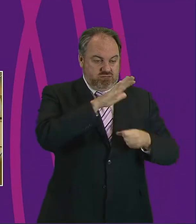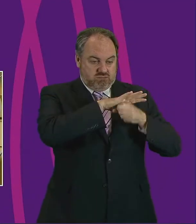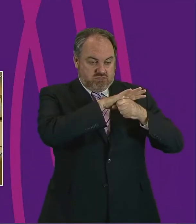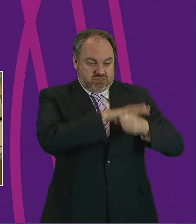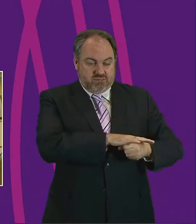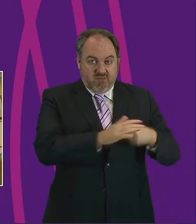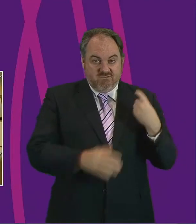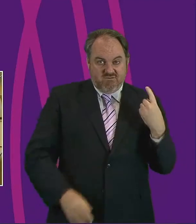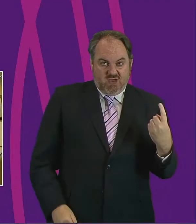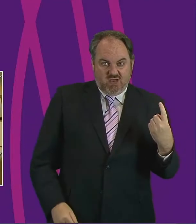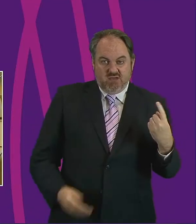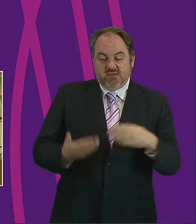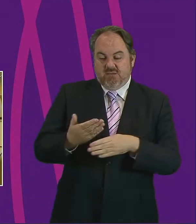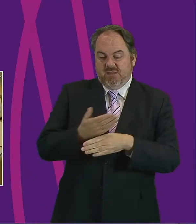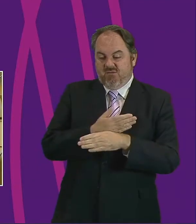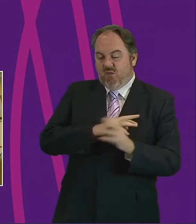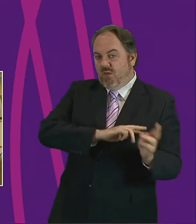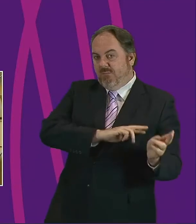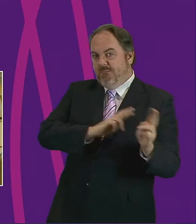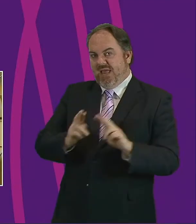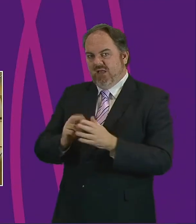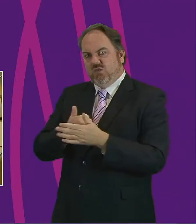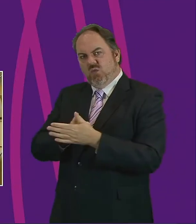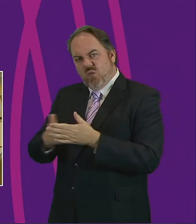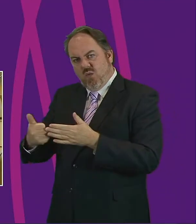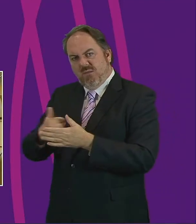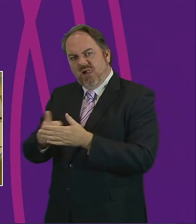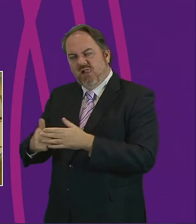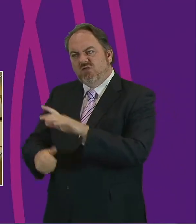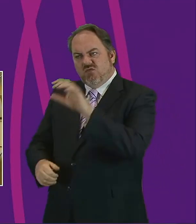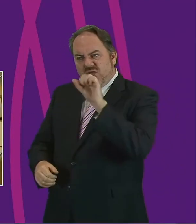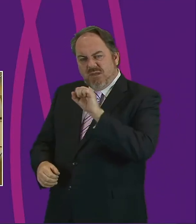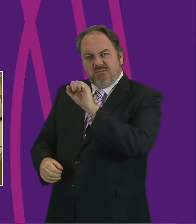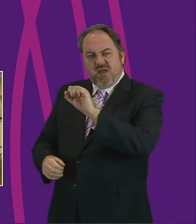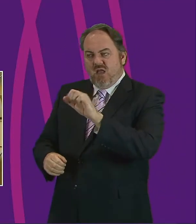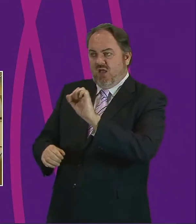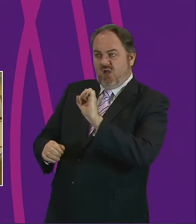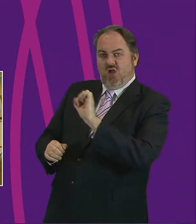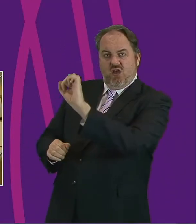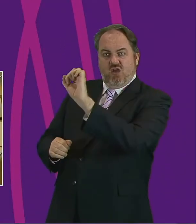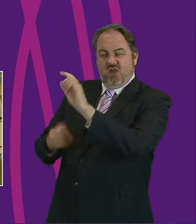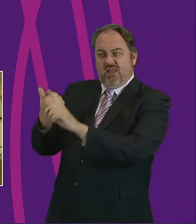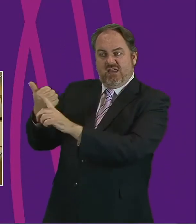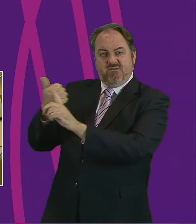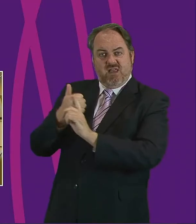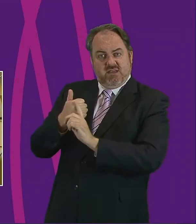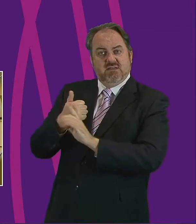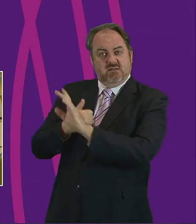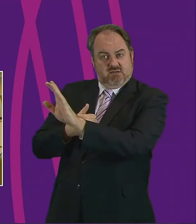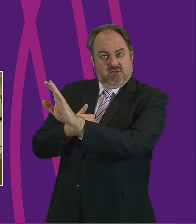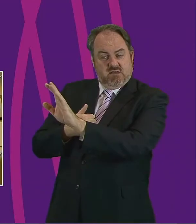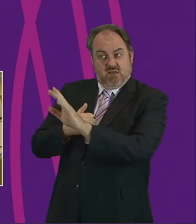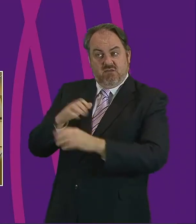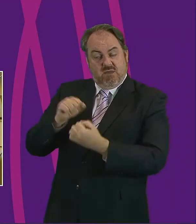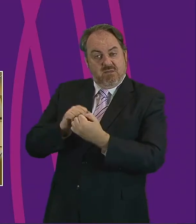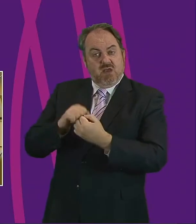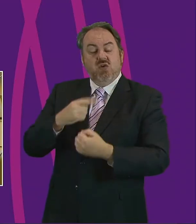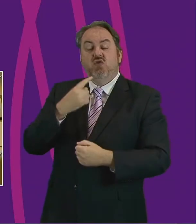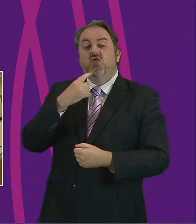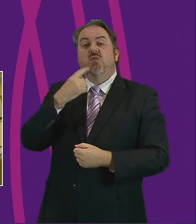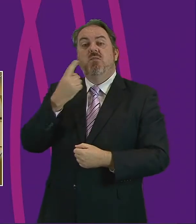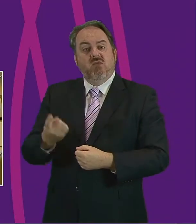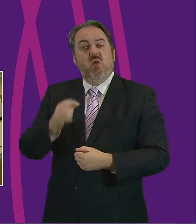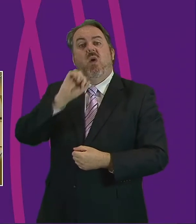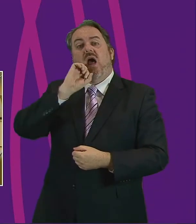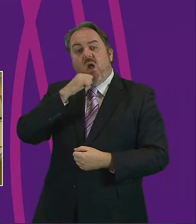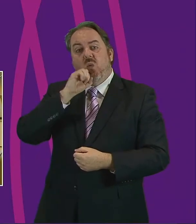back to normality. So I would ask people to bear in mind the totality of her advice when tomorrow I stand up here and, yes, announce further